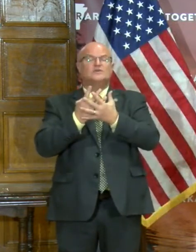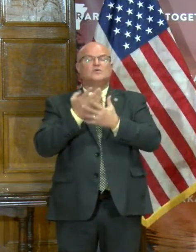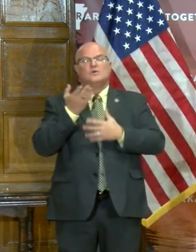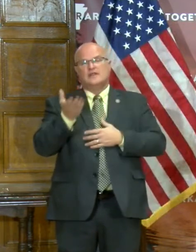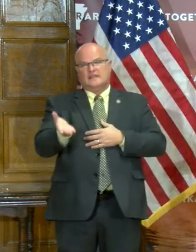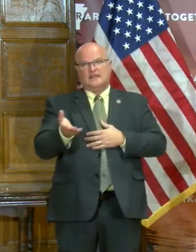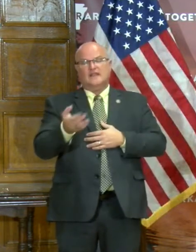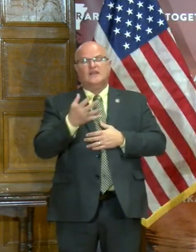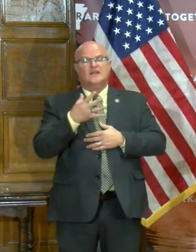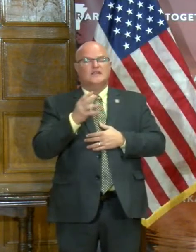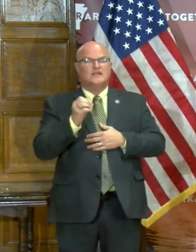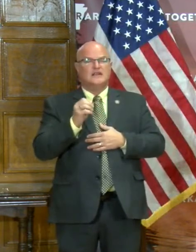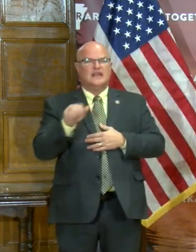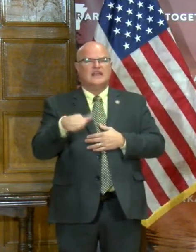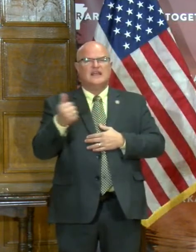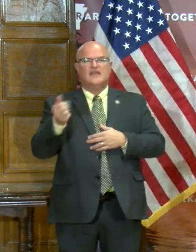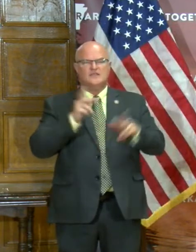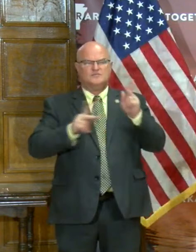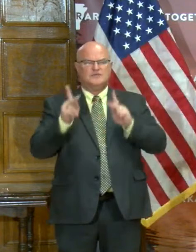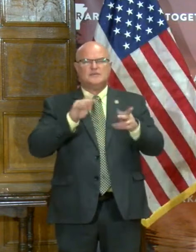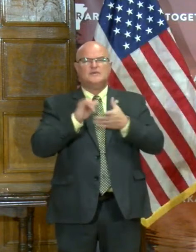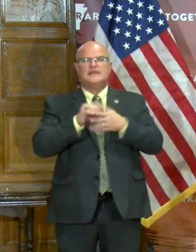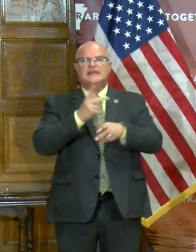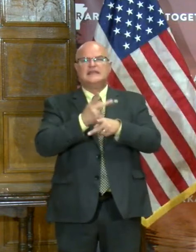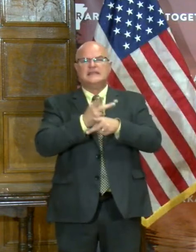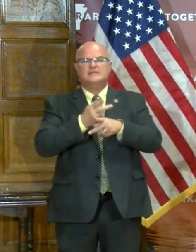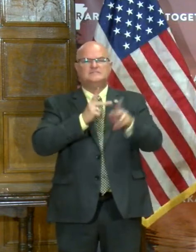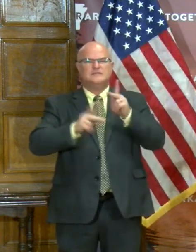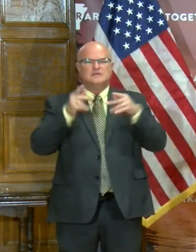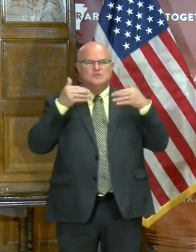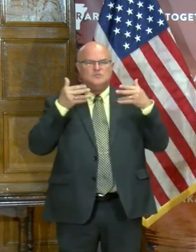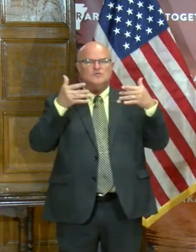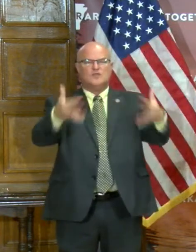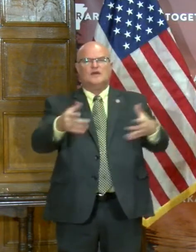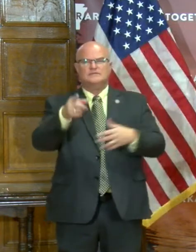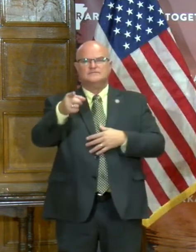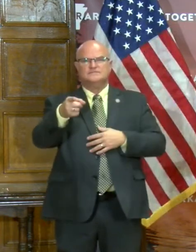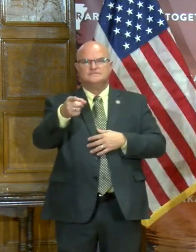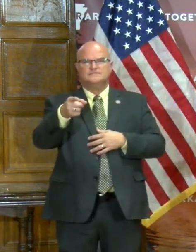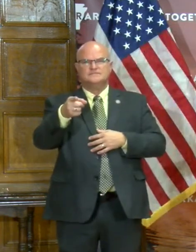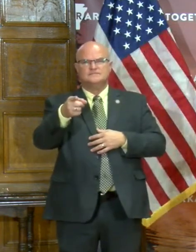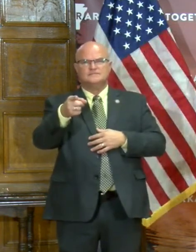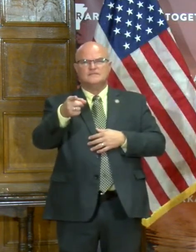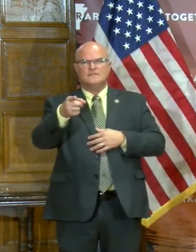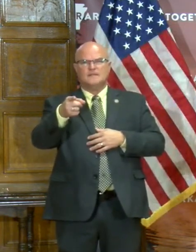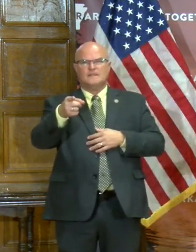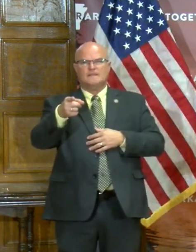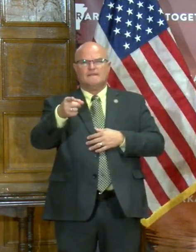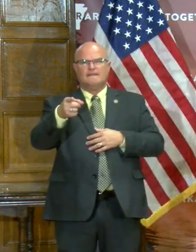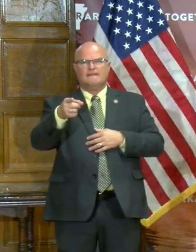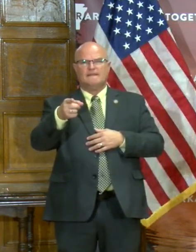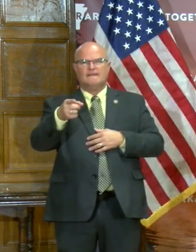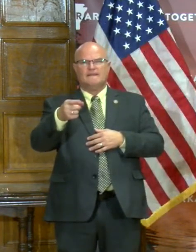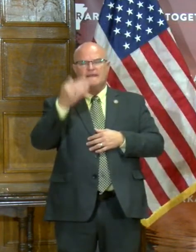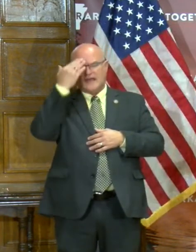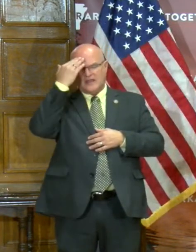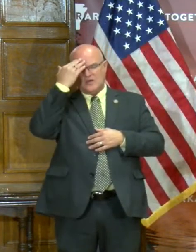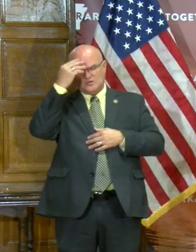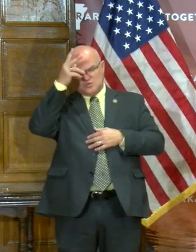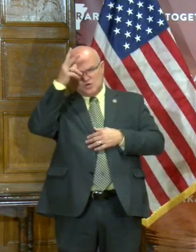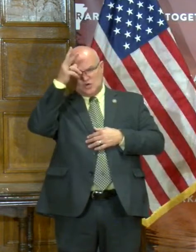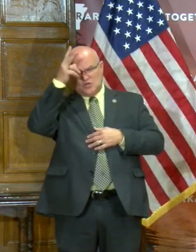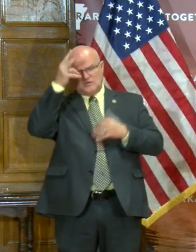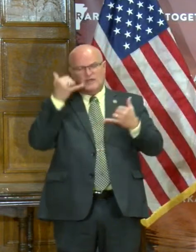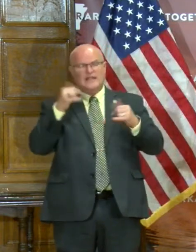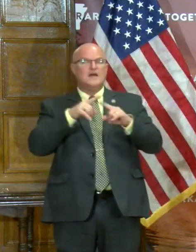there, and other individuals that keep the society going. And I guess is there a plan in place now? And granted, I know it's still early in the process,